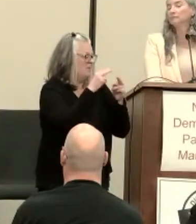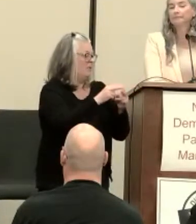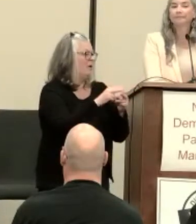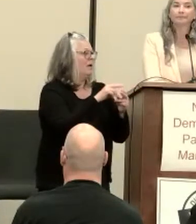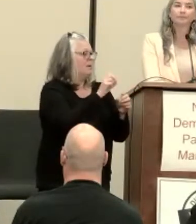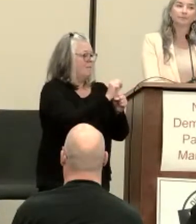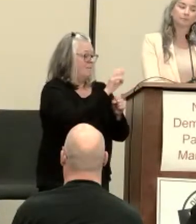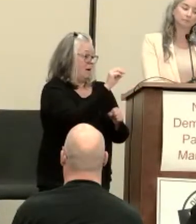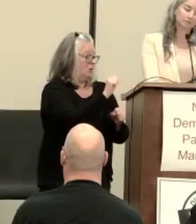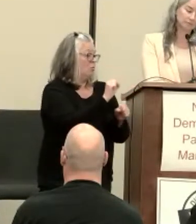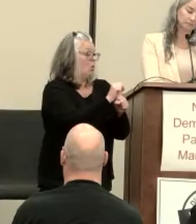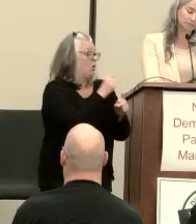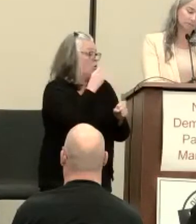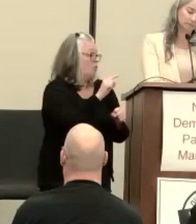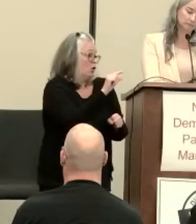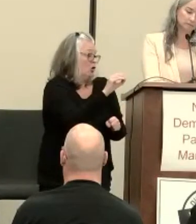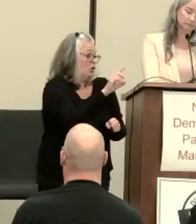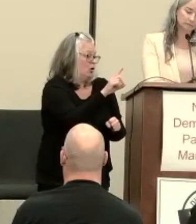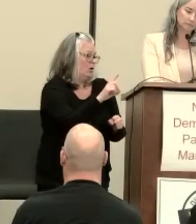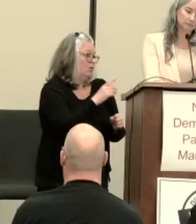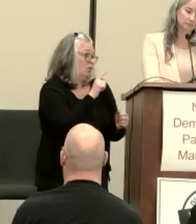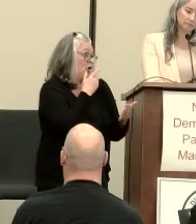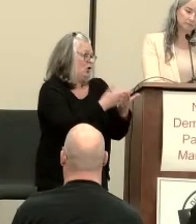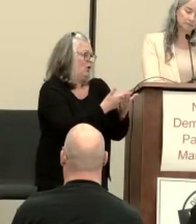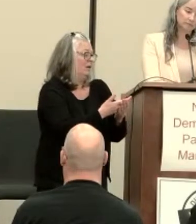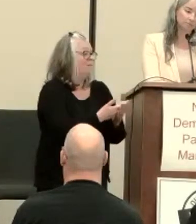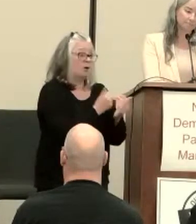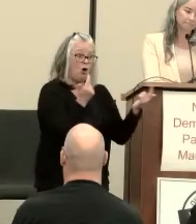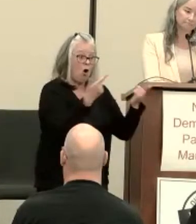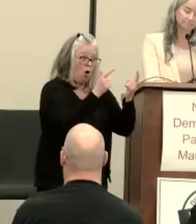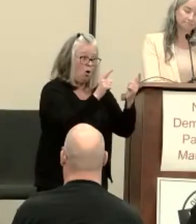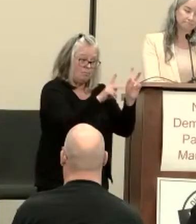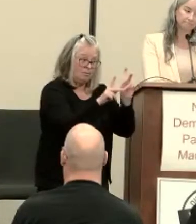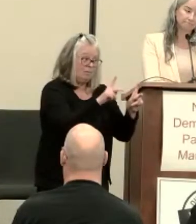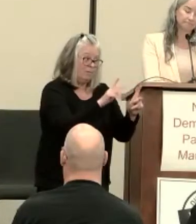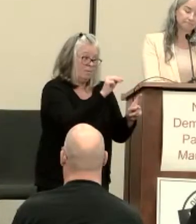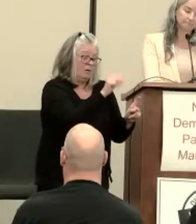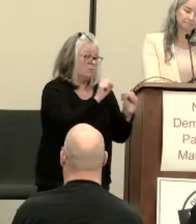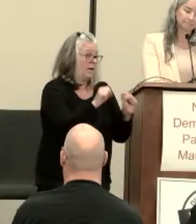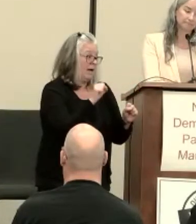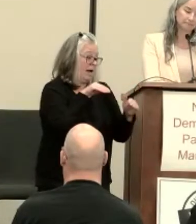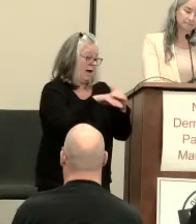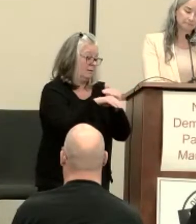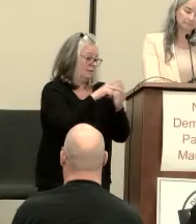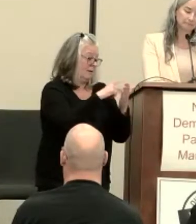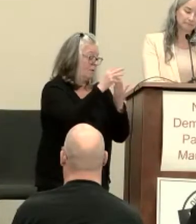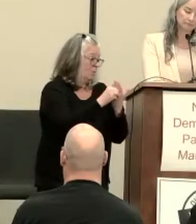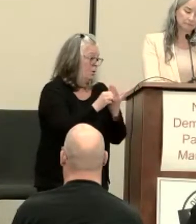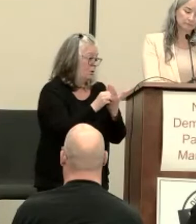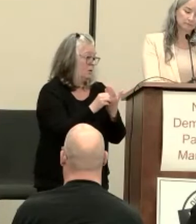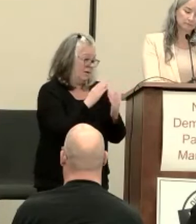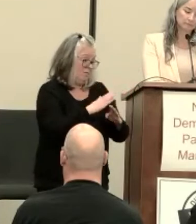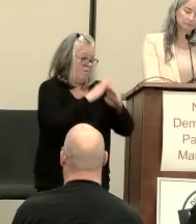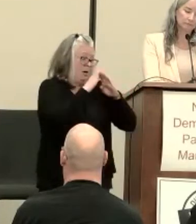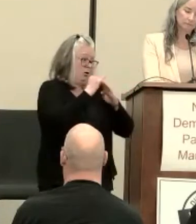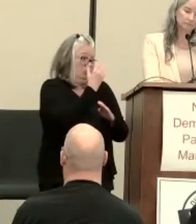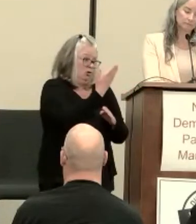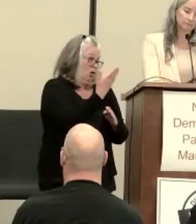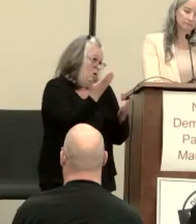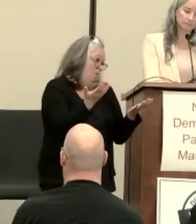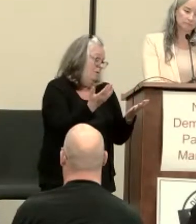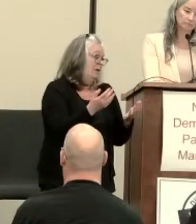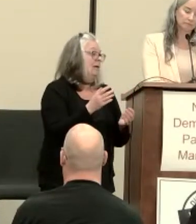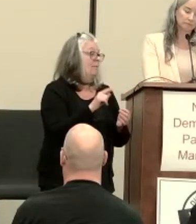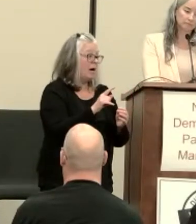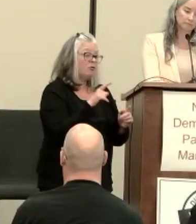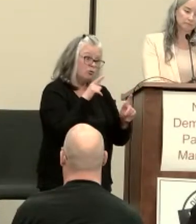look, it would be for all Manitobans, any Manitoban who's facing unemployment, but it would certainly be for any individual